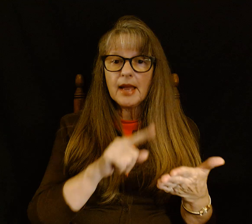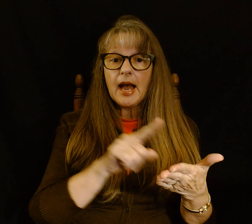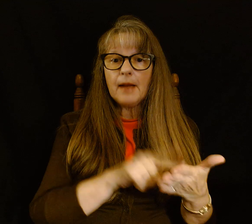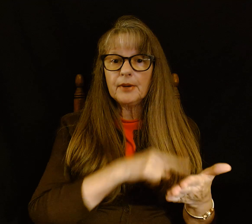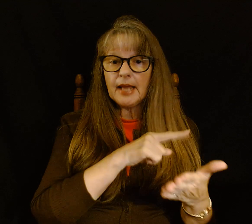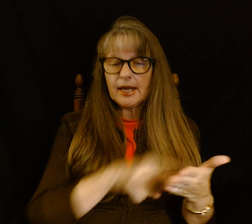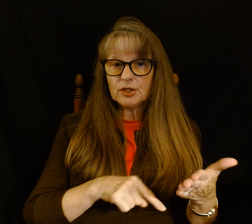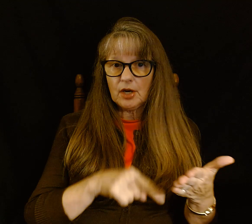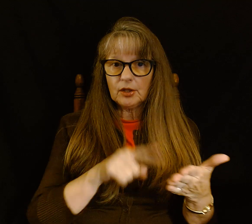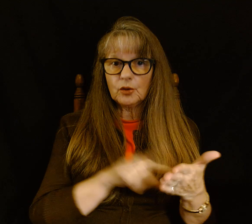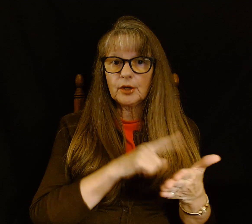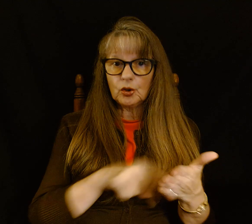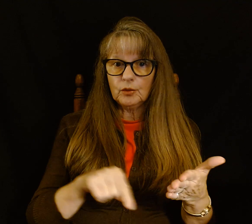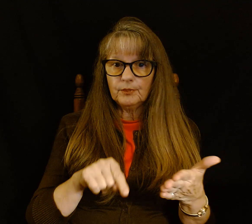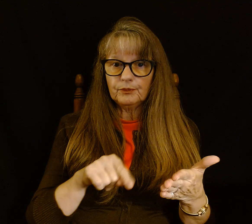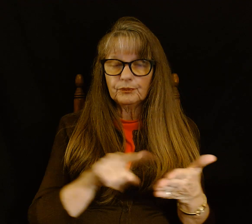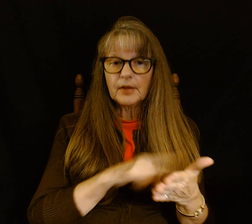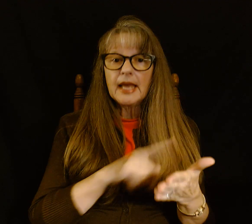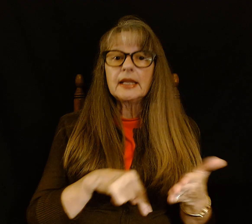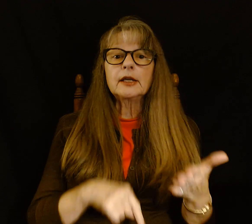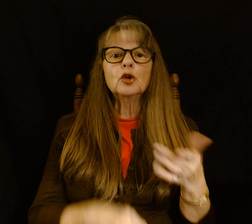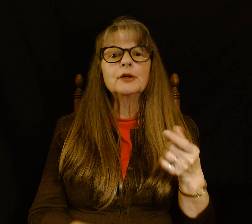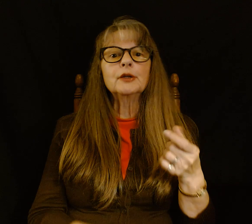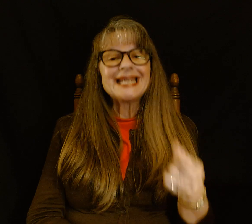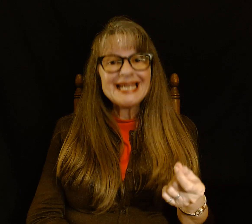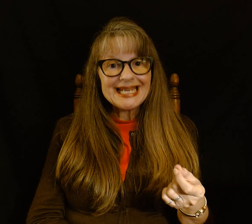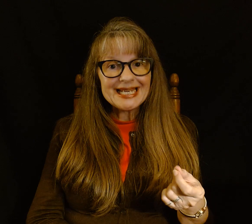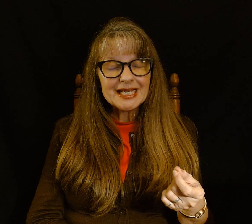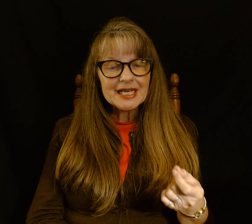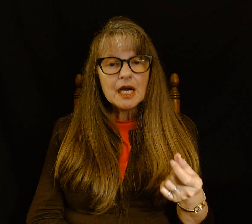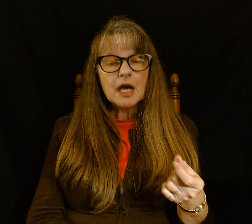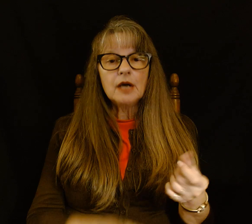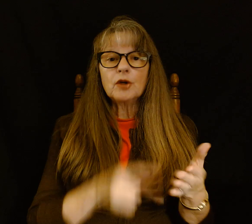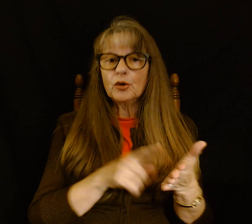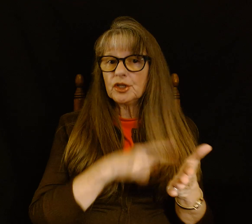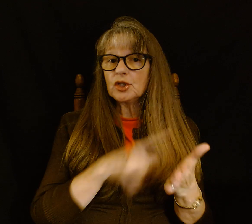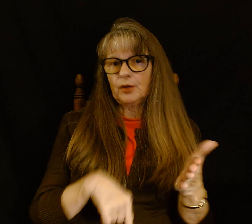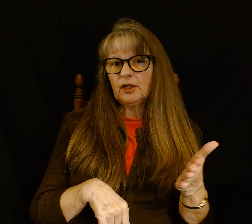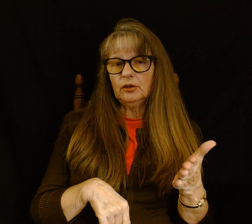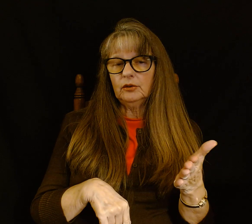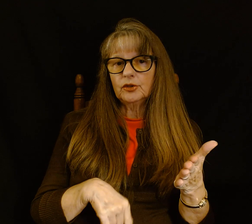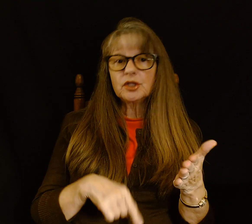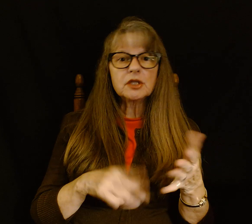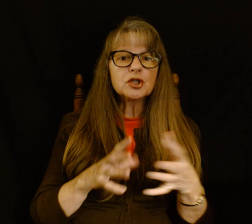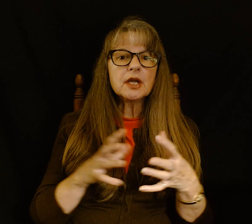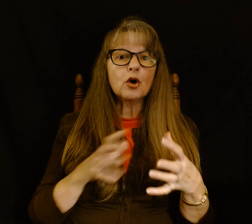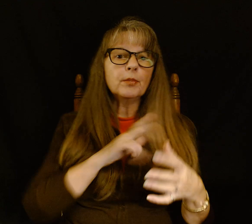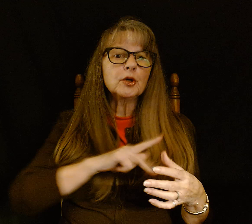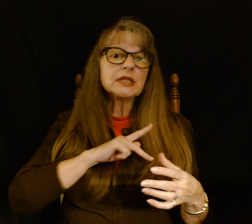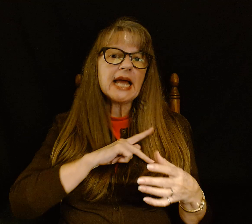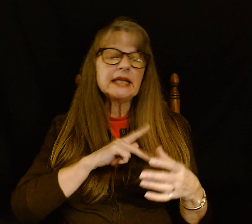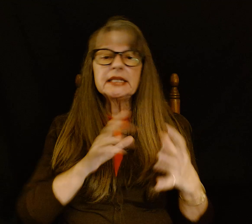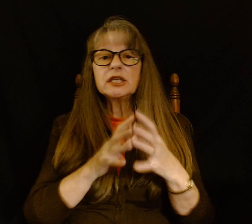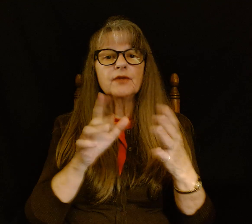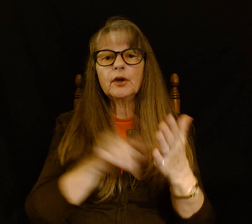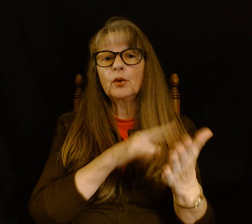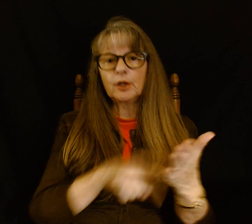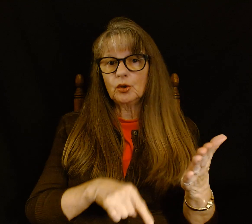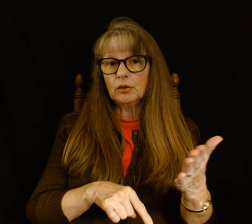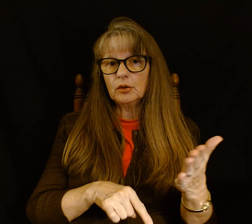I put an X on it. Critical, like a critique. Oh, she's critical. Her personality is very critical. She's